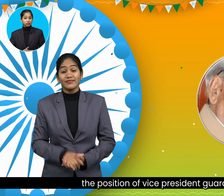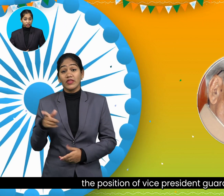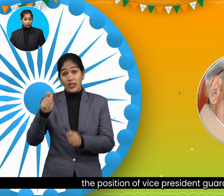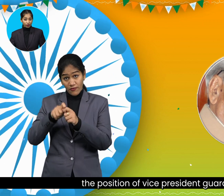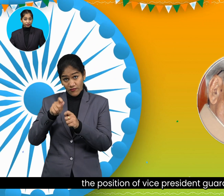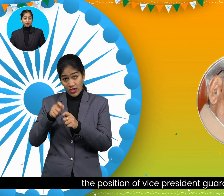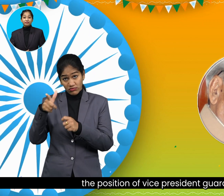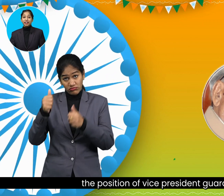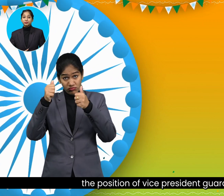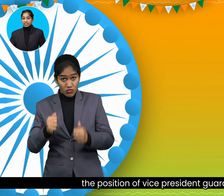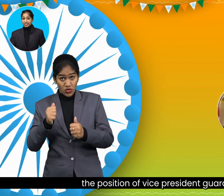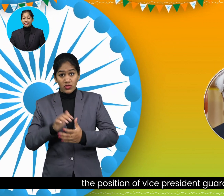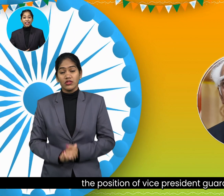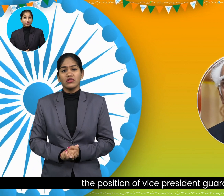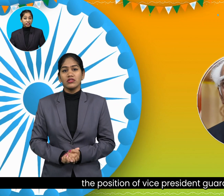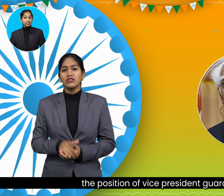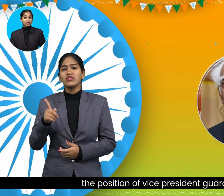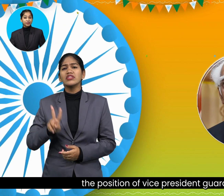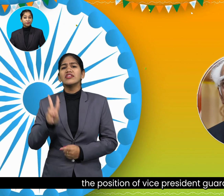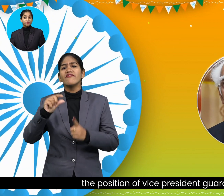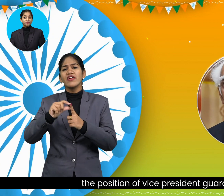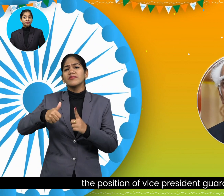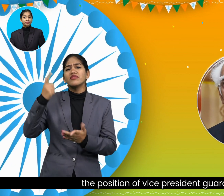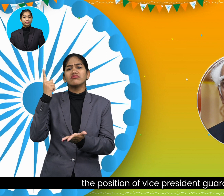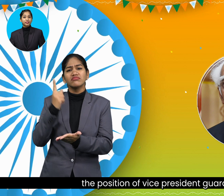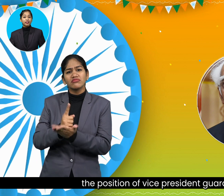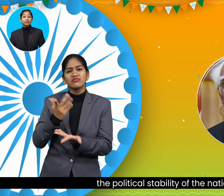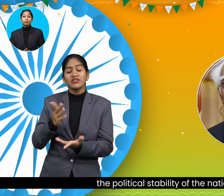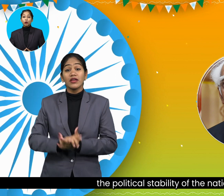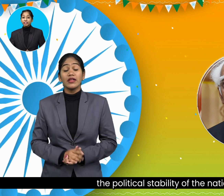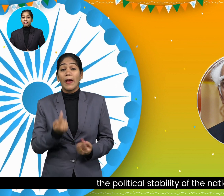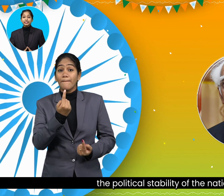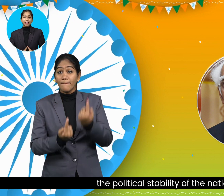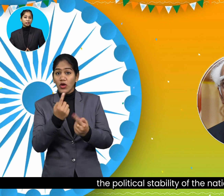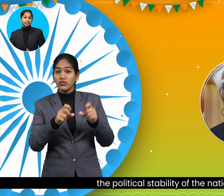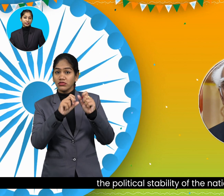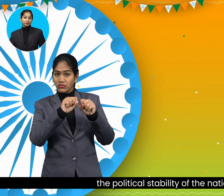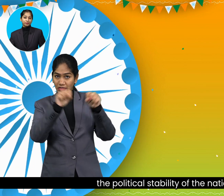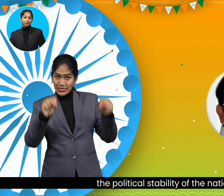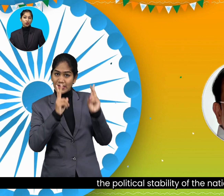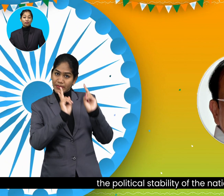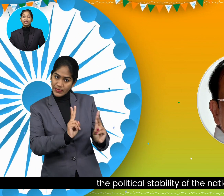the position of Vice President guarantees the political stability of the